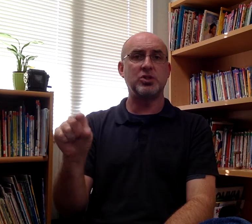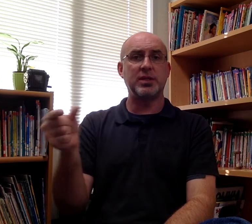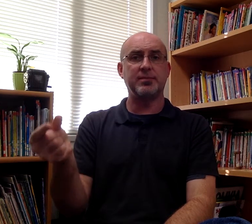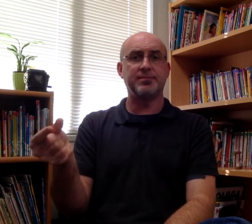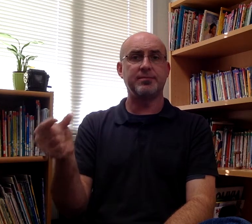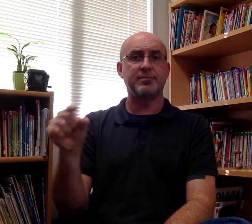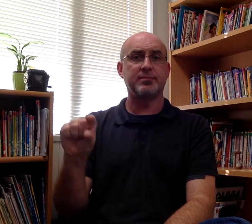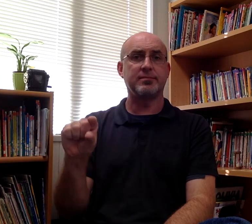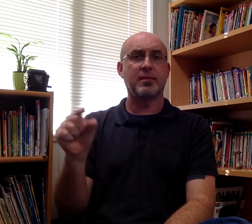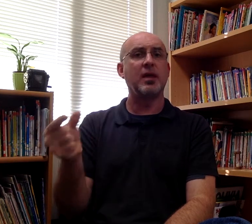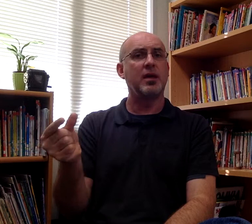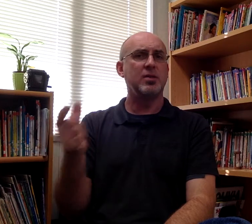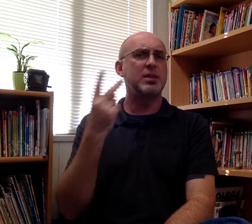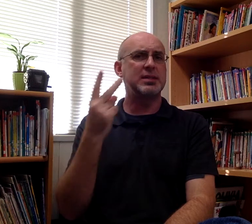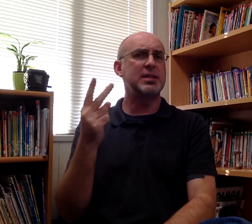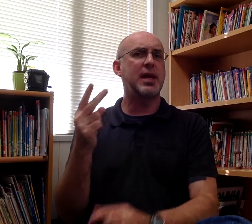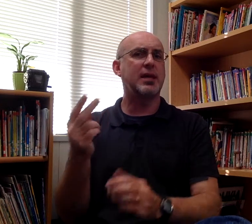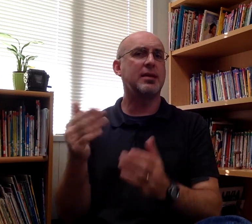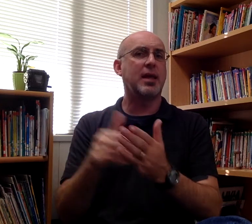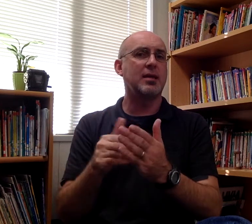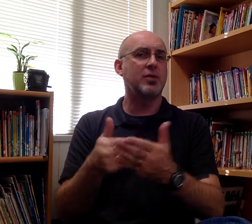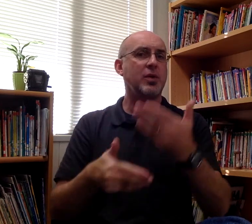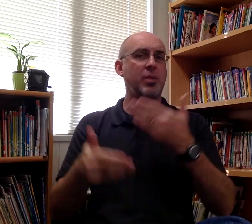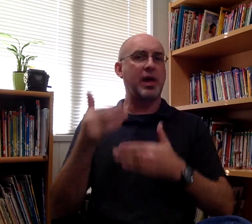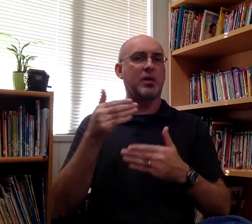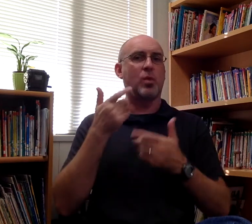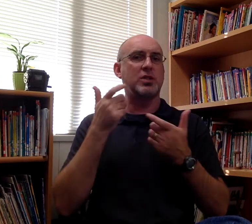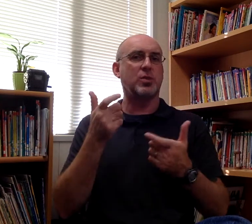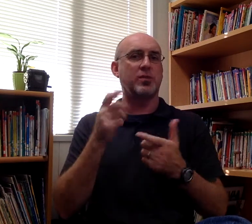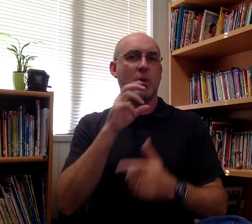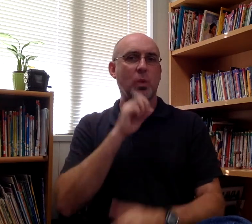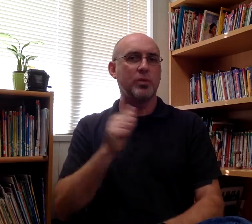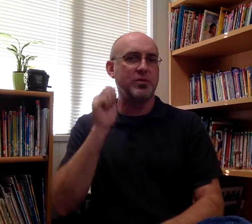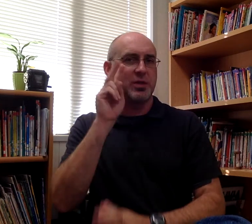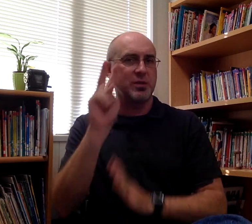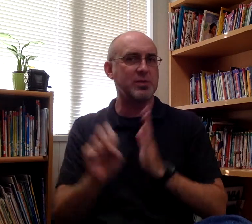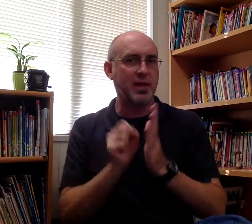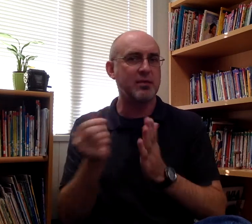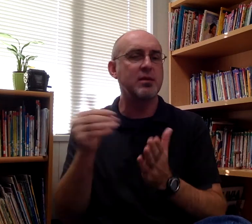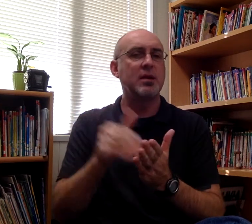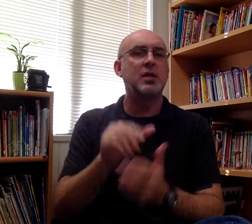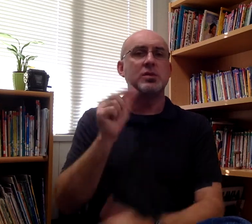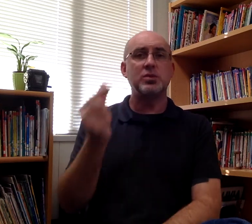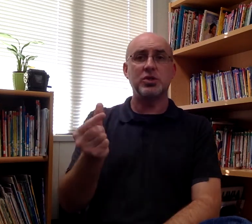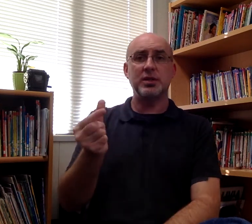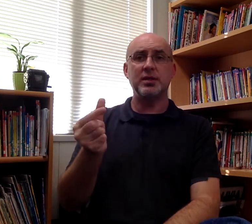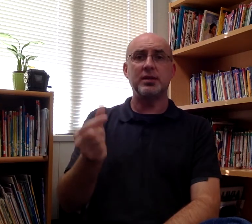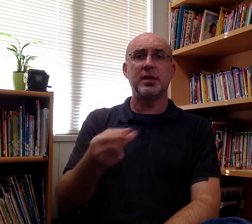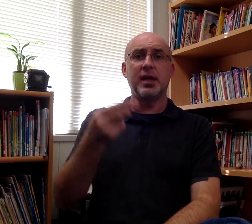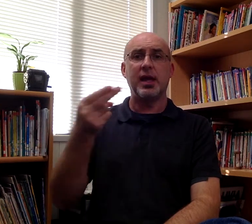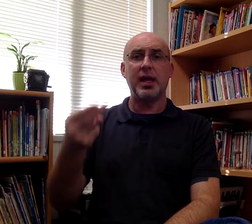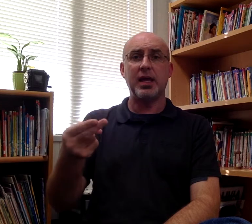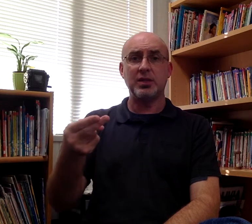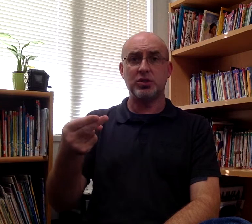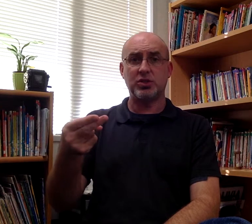G. You can see that again if you go back and watch one of the older videos again. G, H,